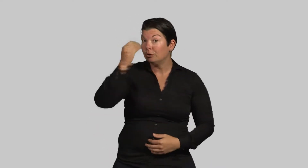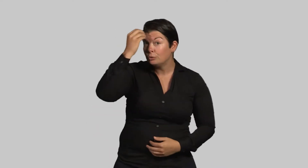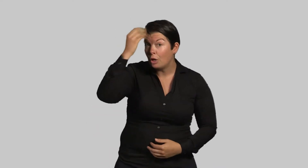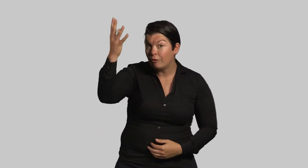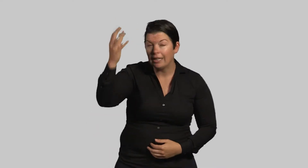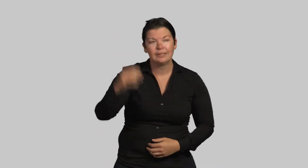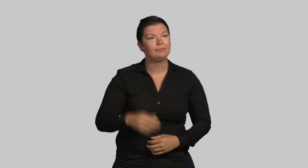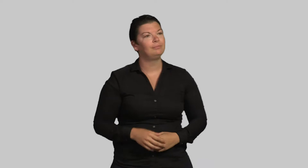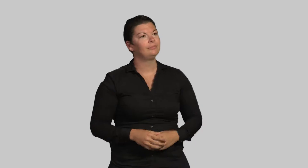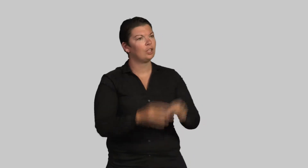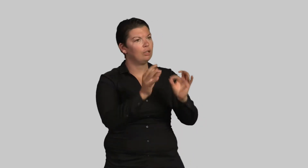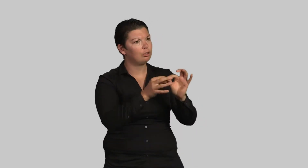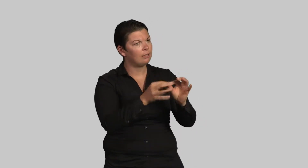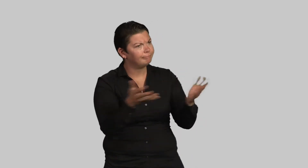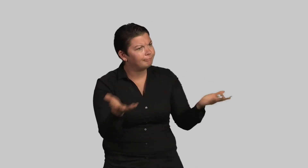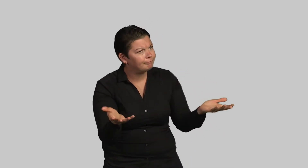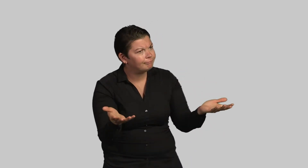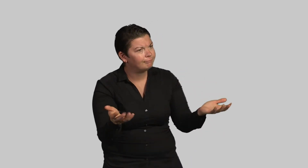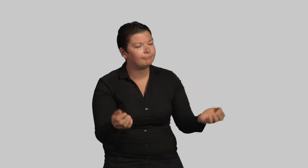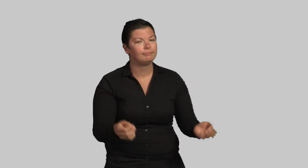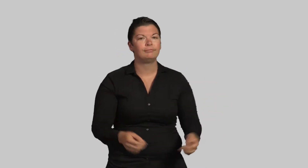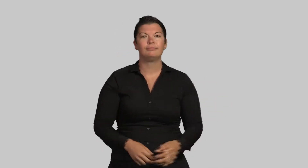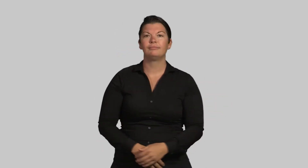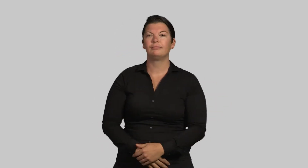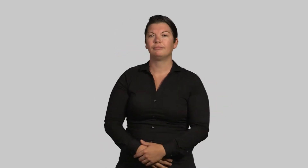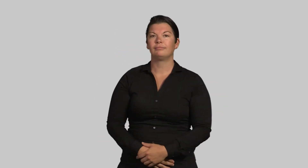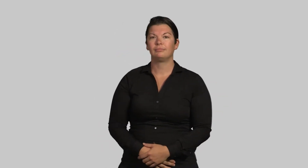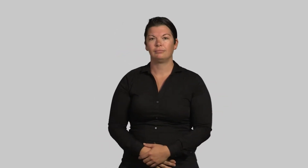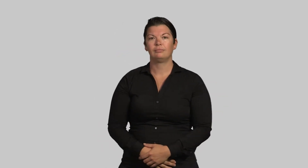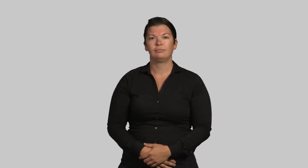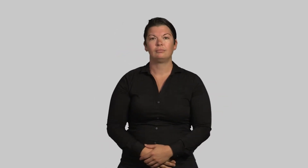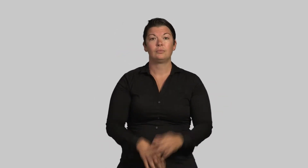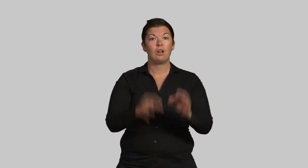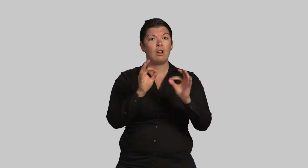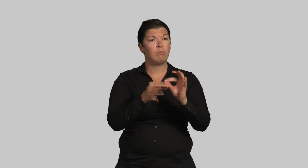Remind the triage nurse about having a New Zealand Sign Language interpreter.